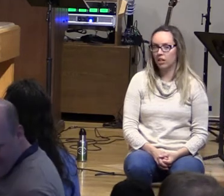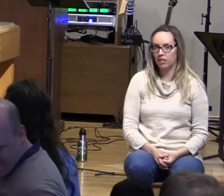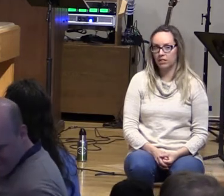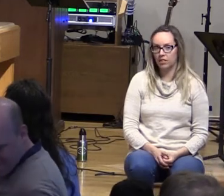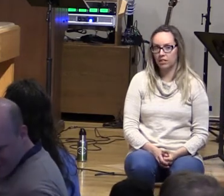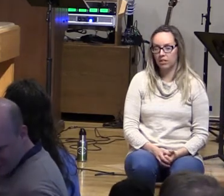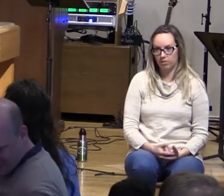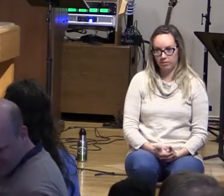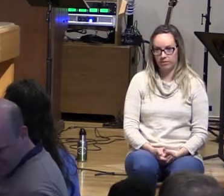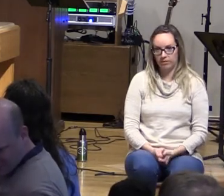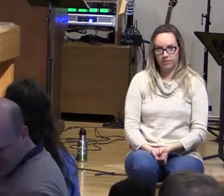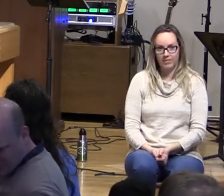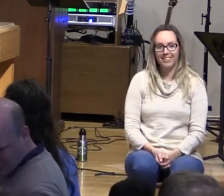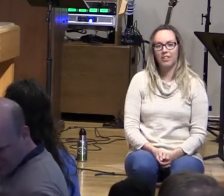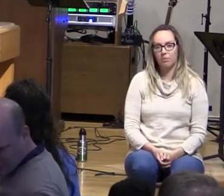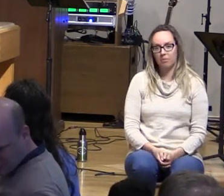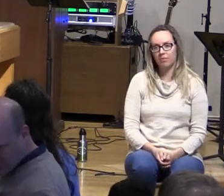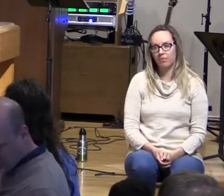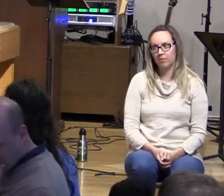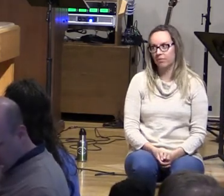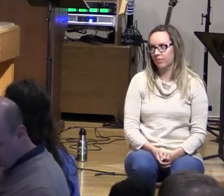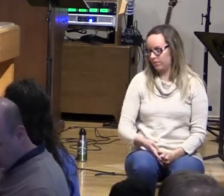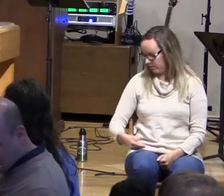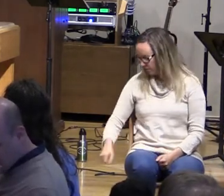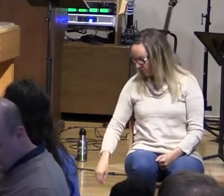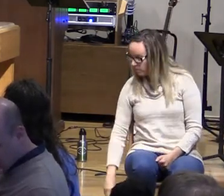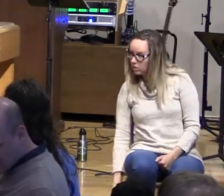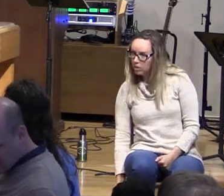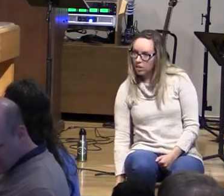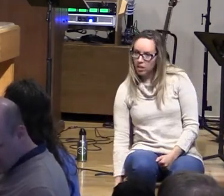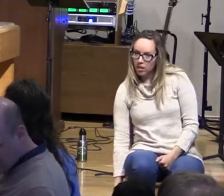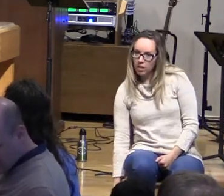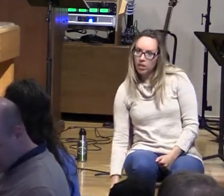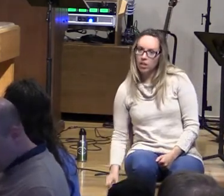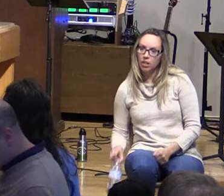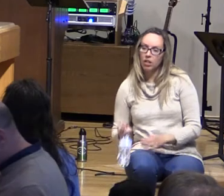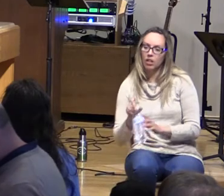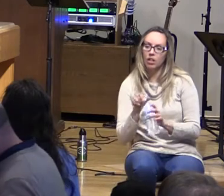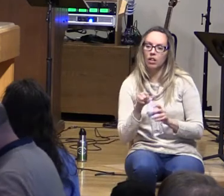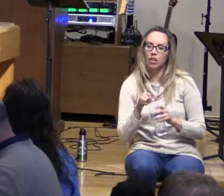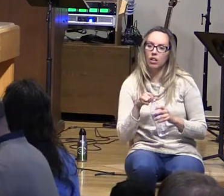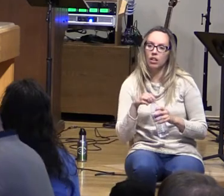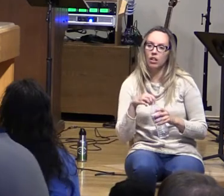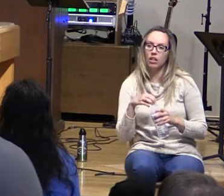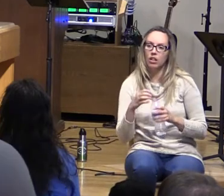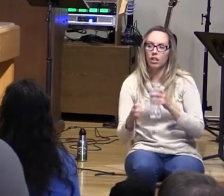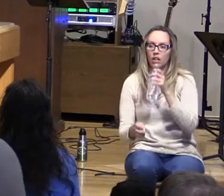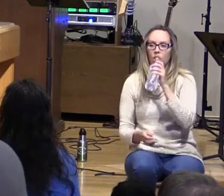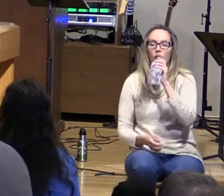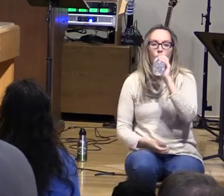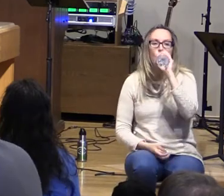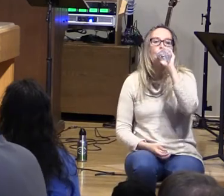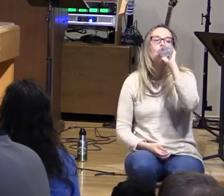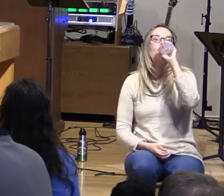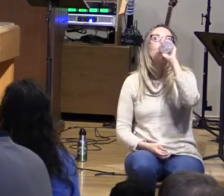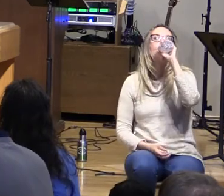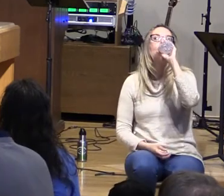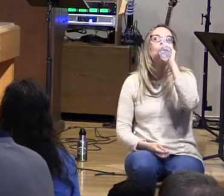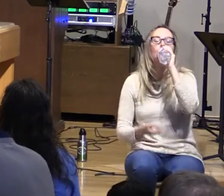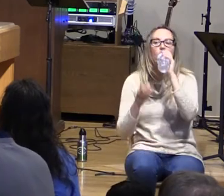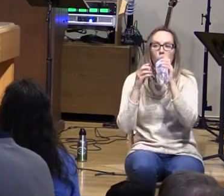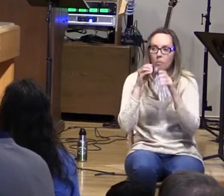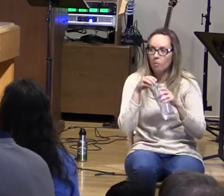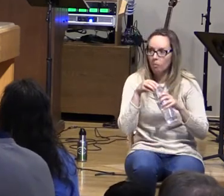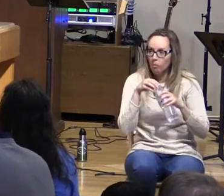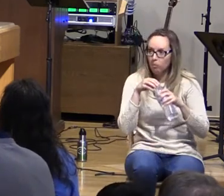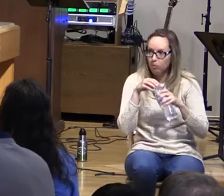elsewhere before? No. You haven't? Have you been baptized anywhere before? No. No. Then let me ask you the same questions. Patrick, can